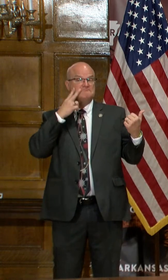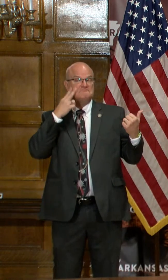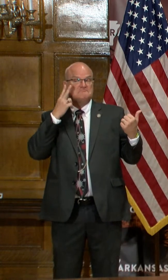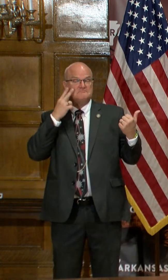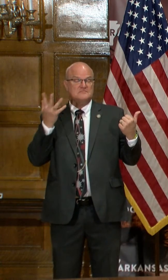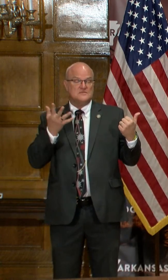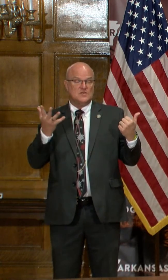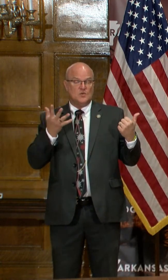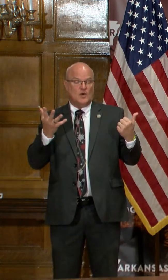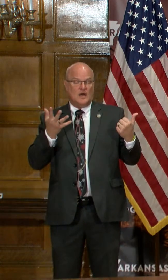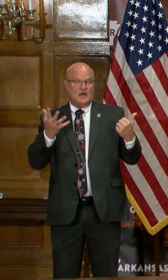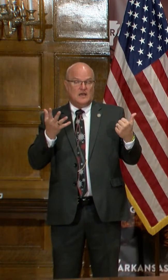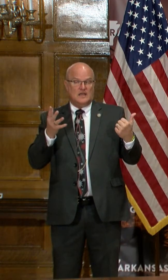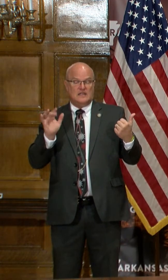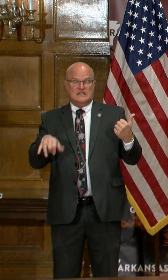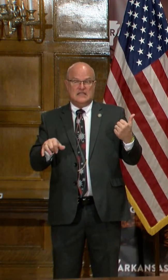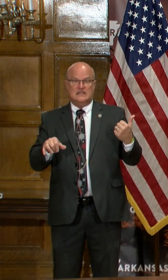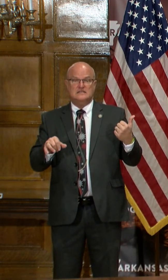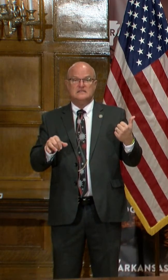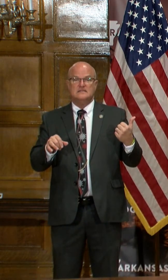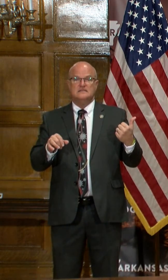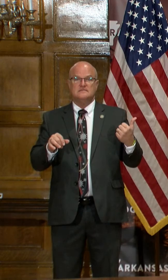the application is.